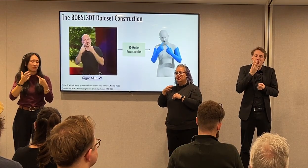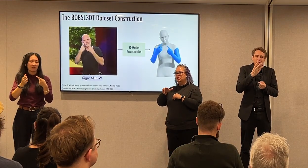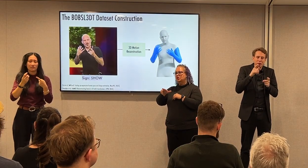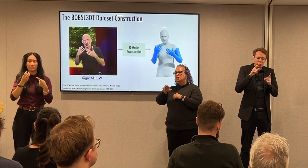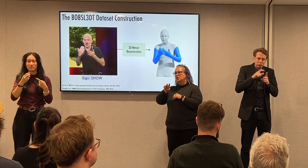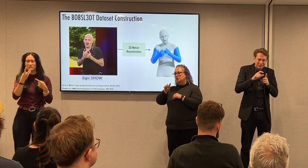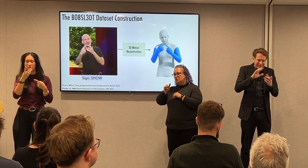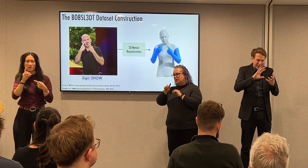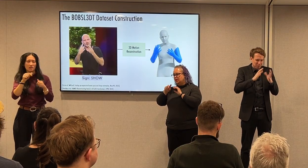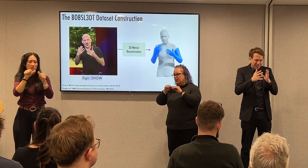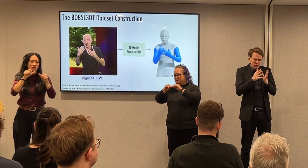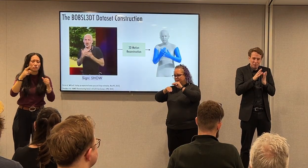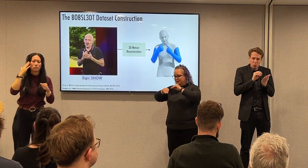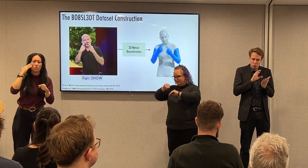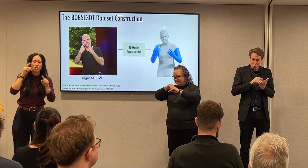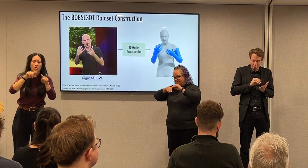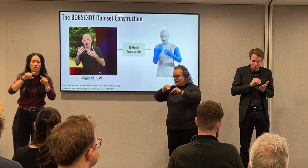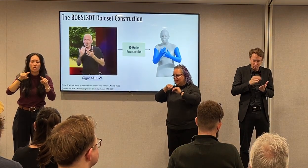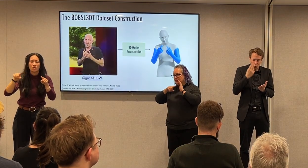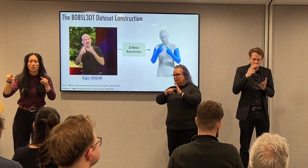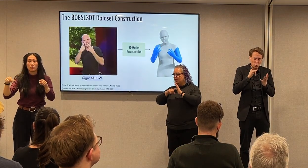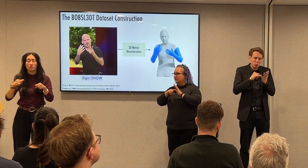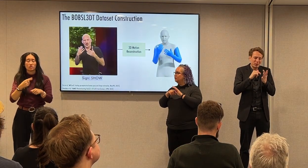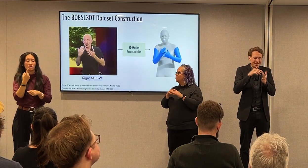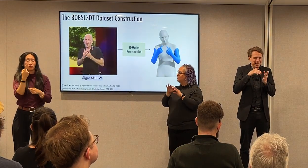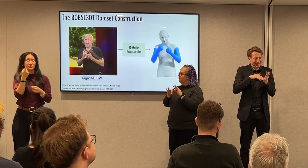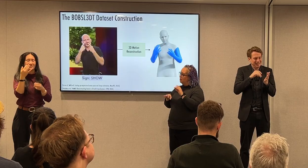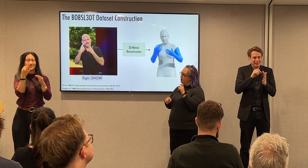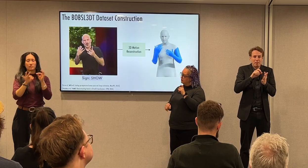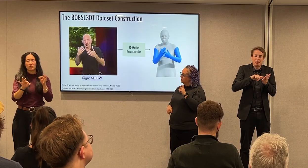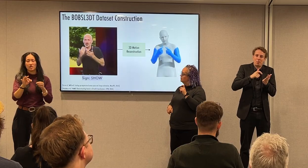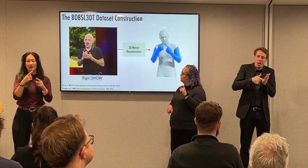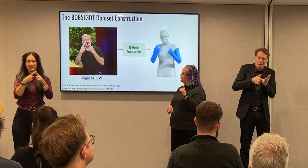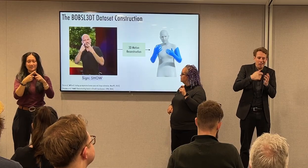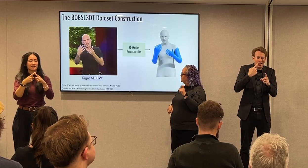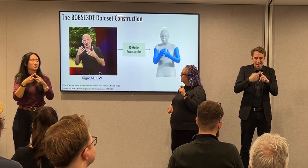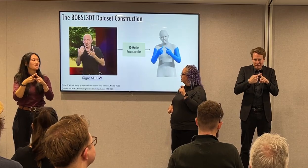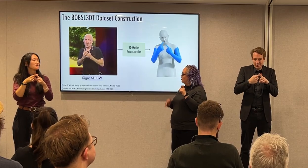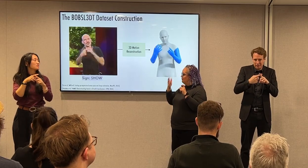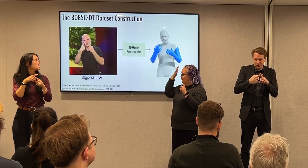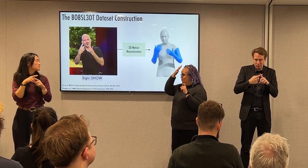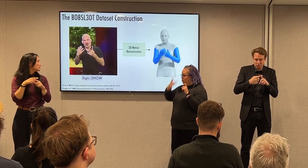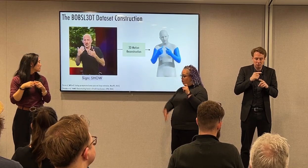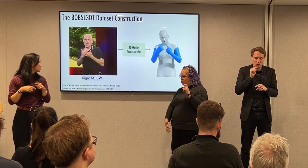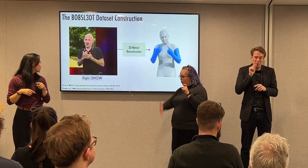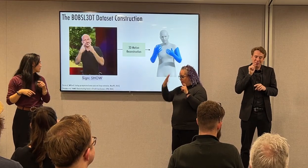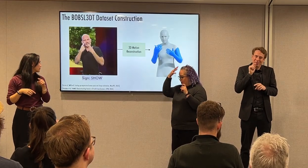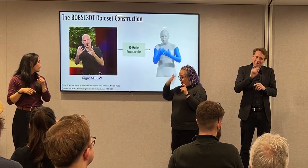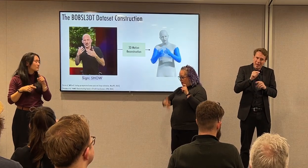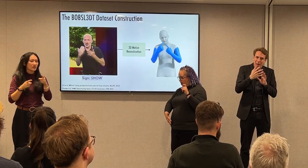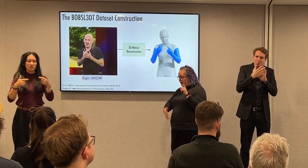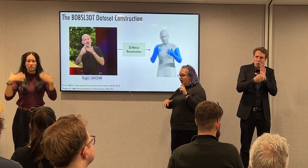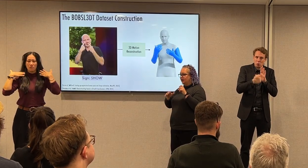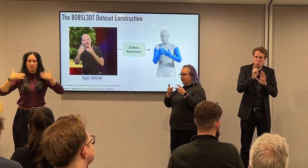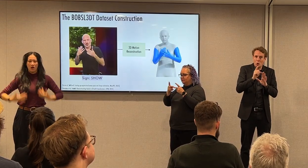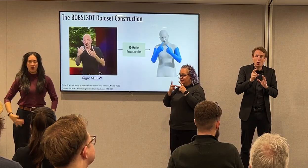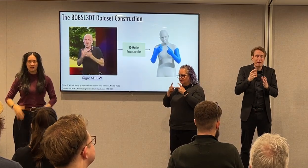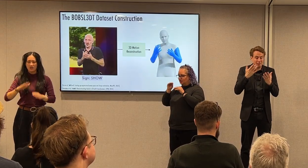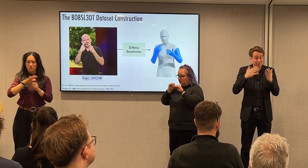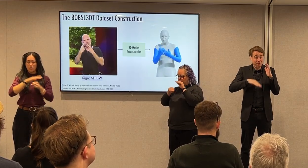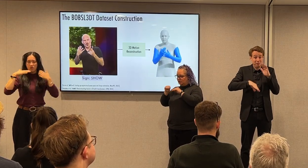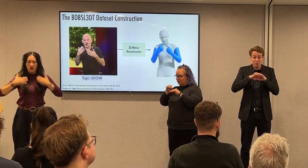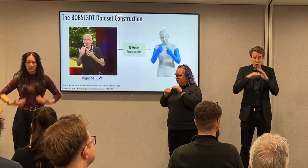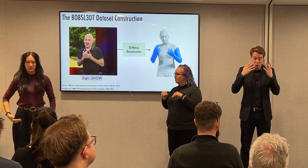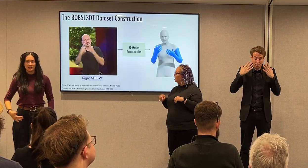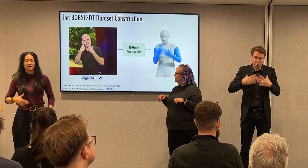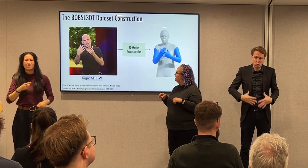estimation model. First one is called SimplerX. It's a full body pose estimation, but the hands